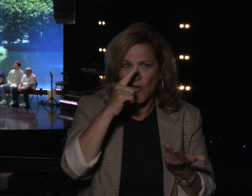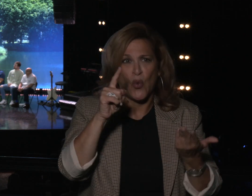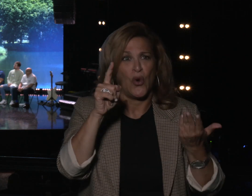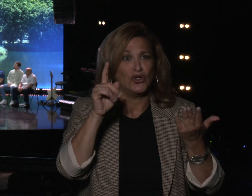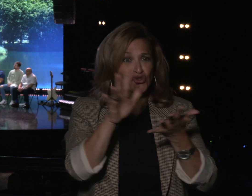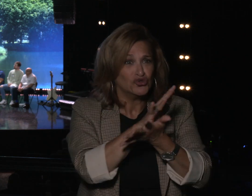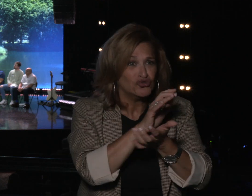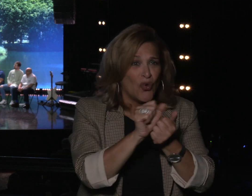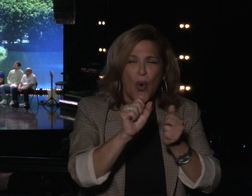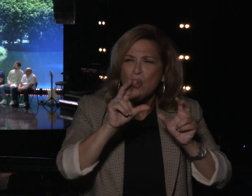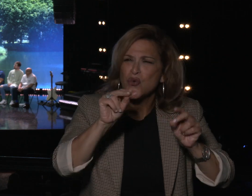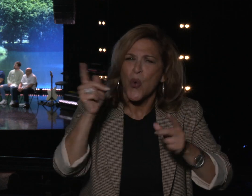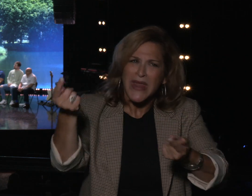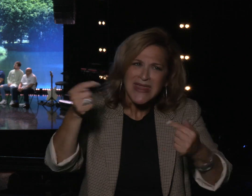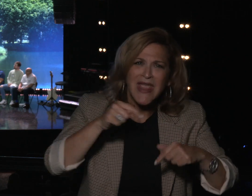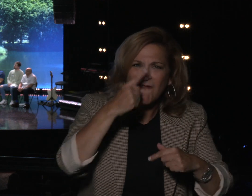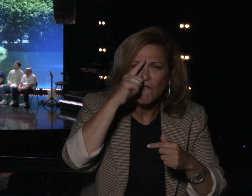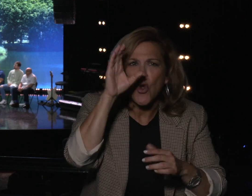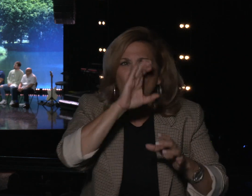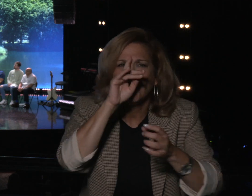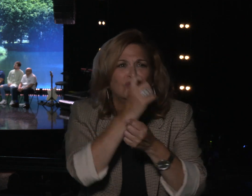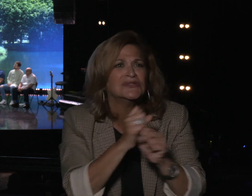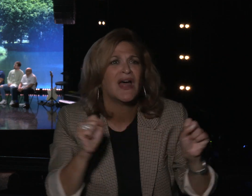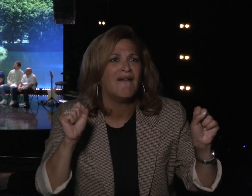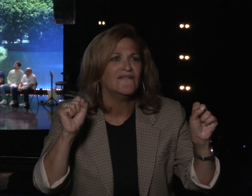and you can't do that until you pick up a towel.